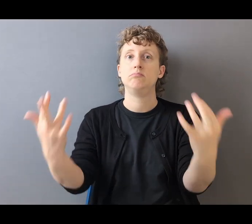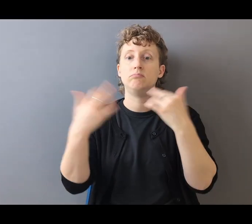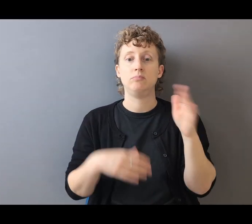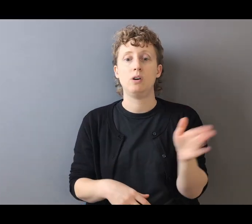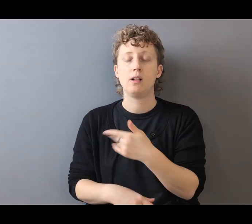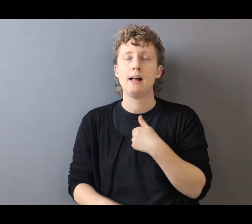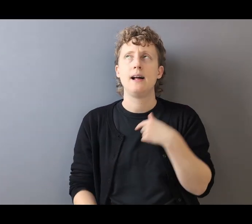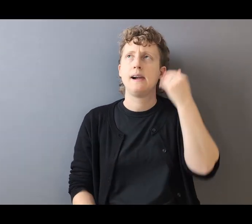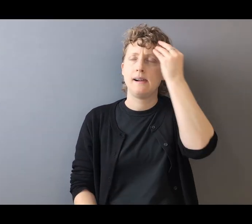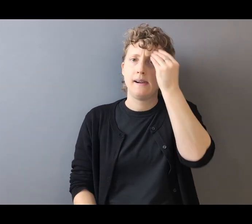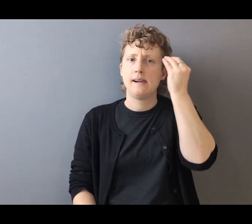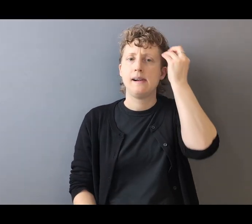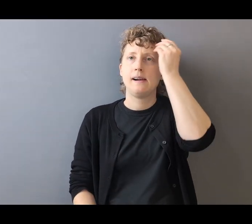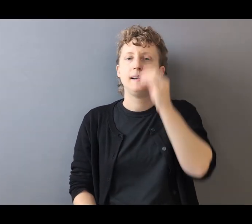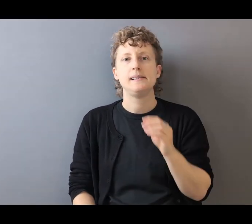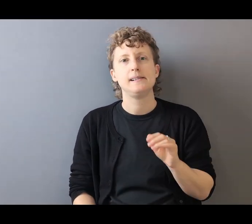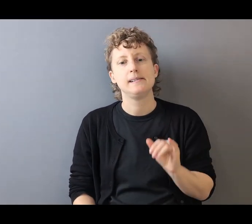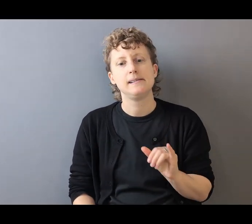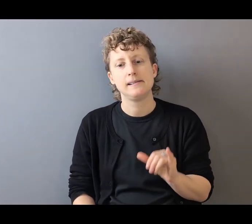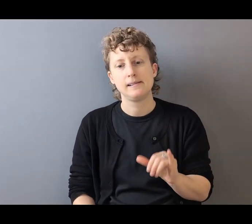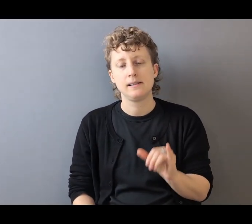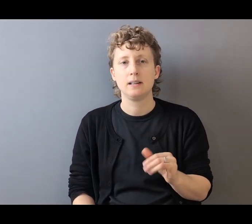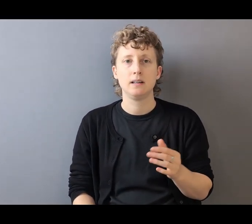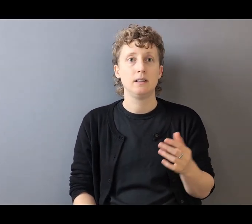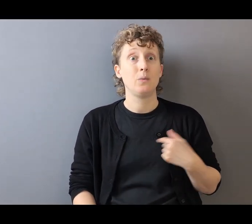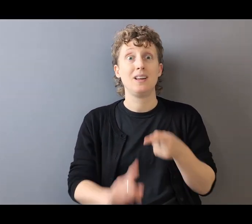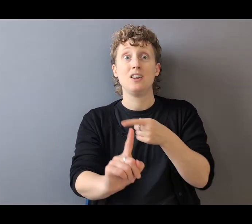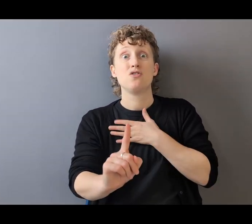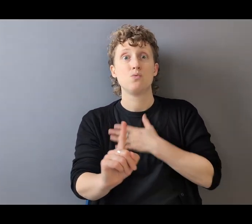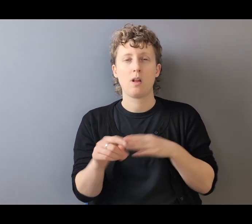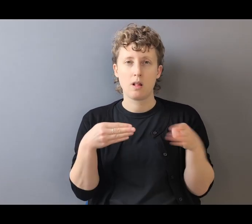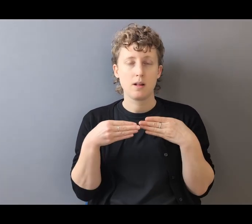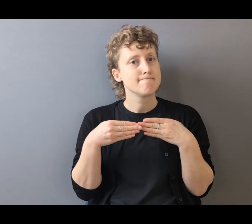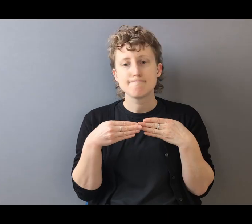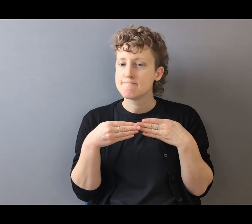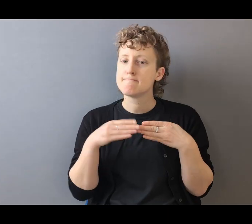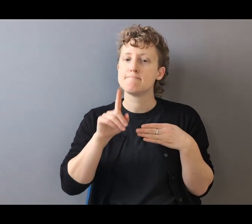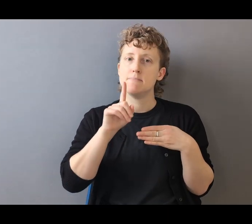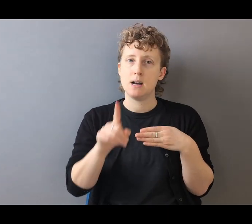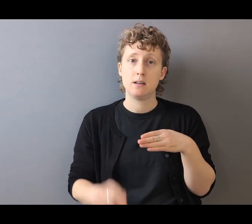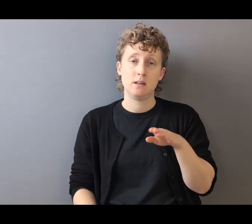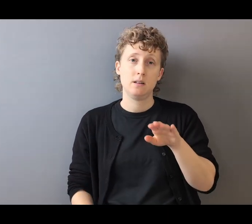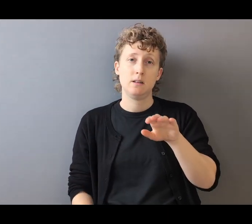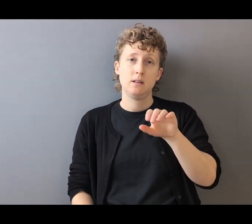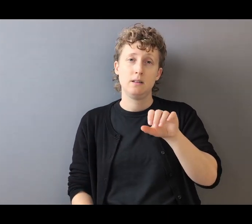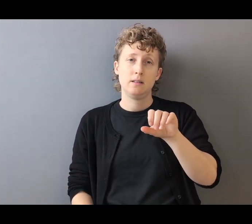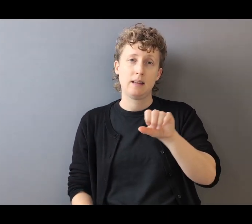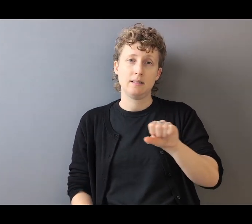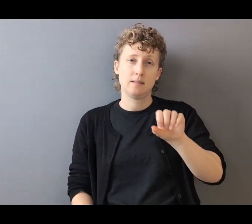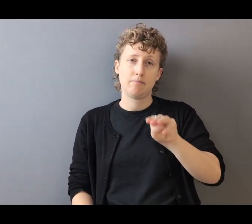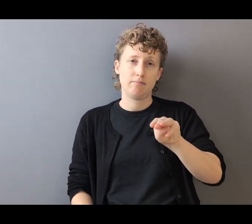be that way at all, but maybe the subject matter, of course, tends to get fairly specific and